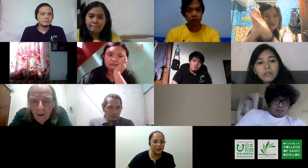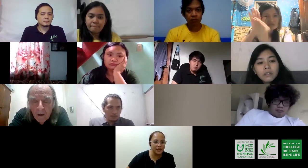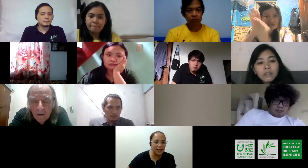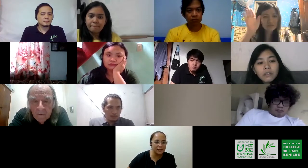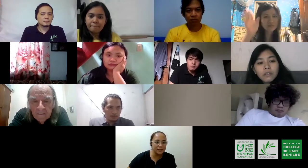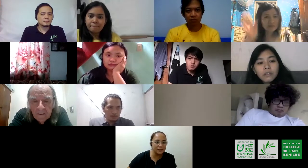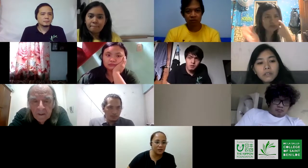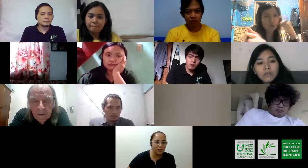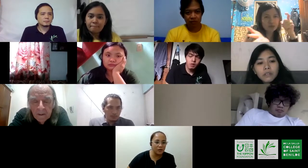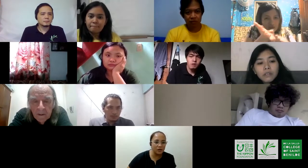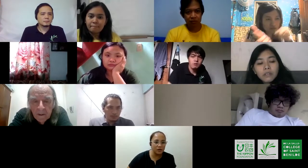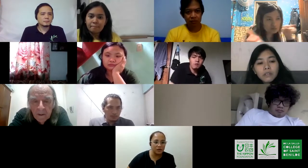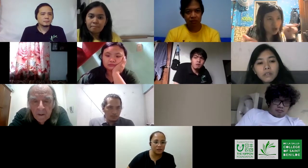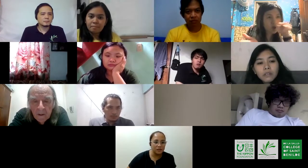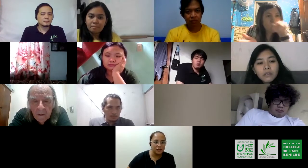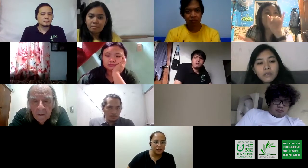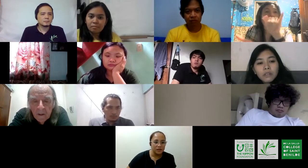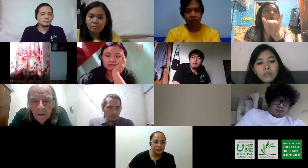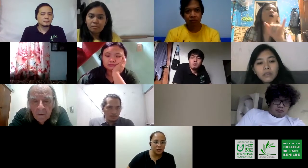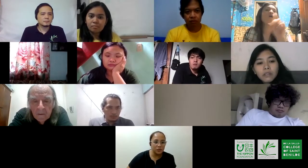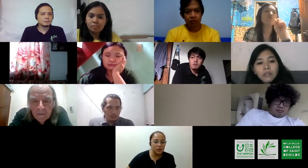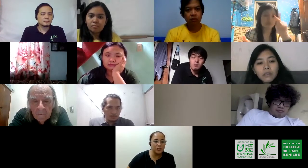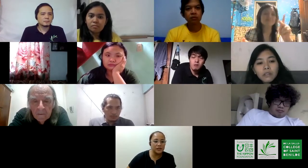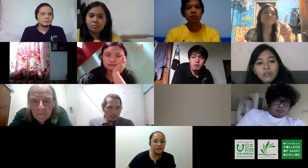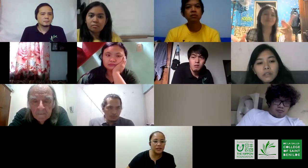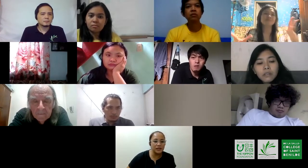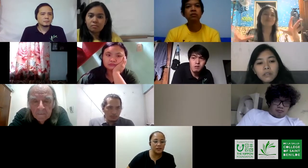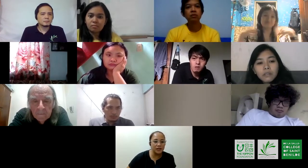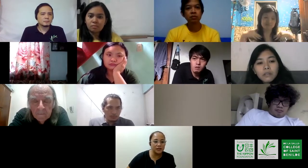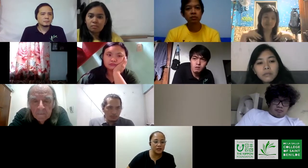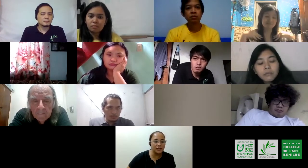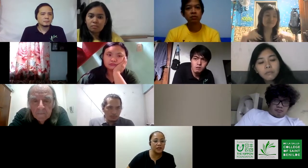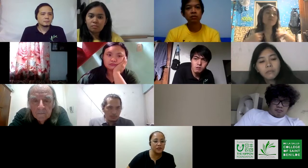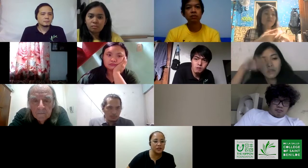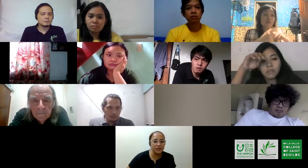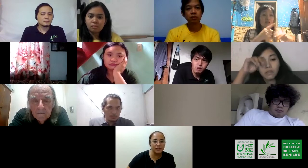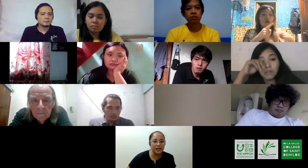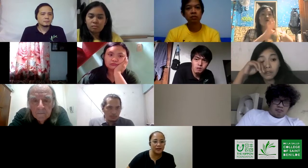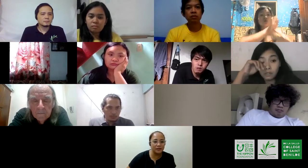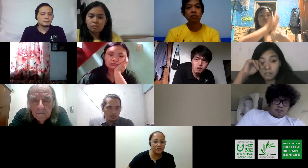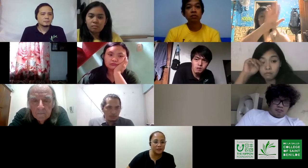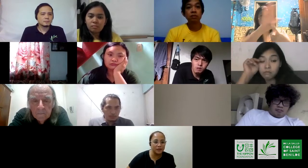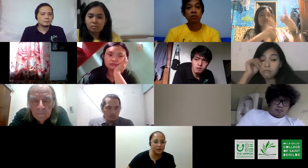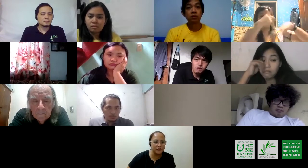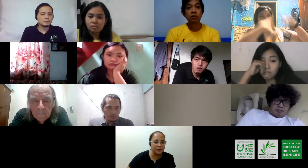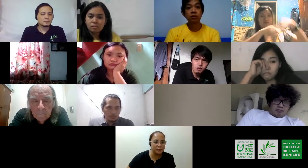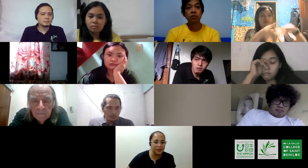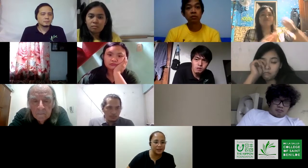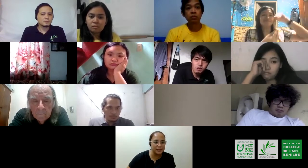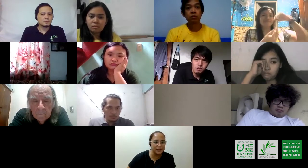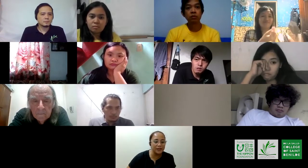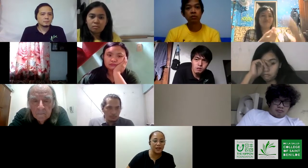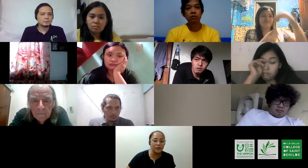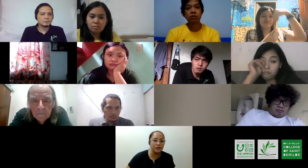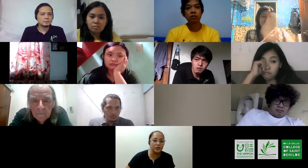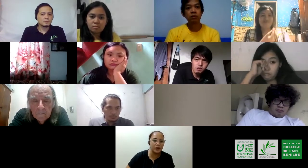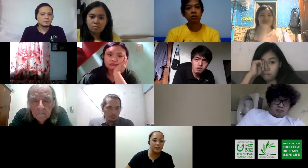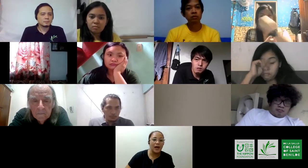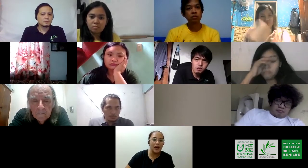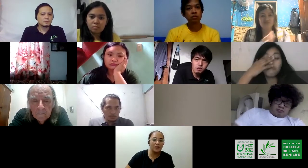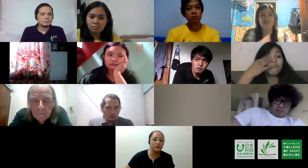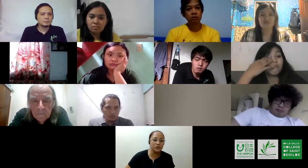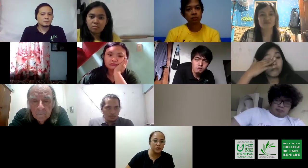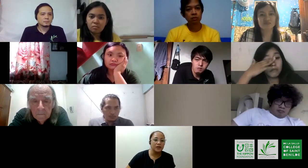be like that, or so we will see the difference, the diversity of the language from different places, and then I will show